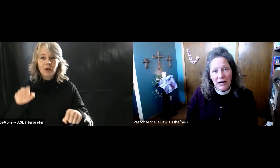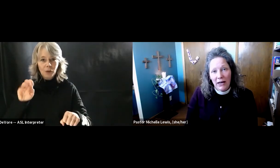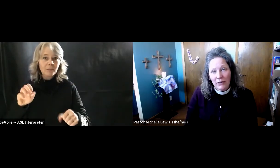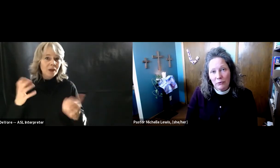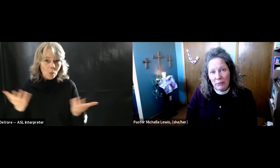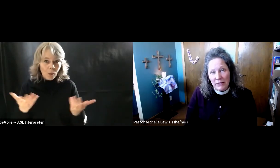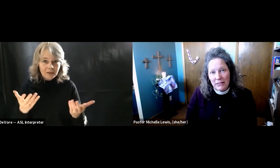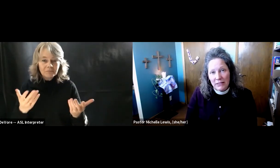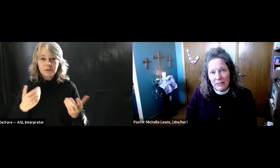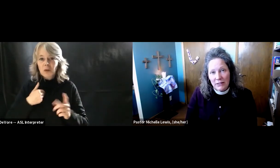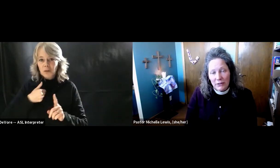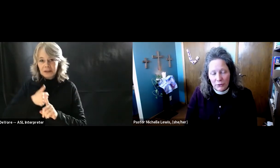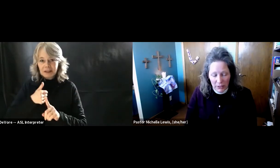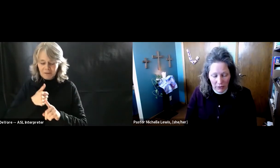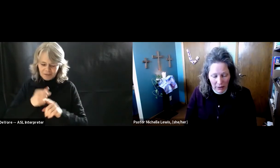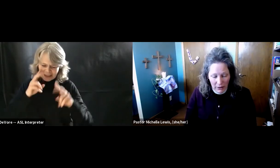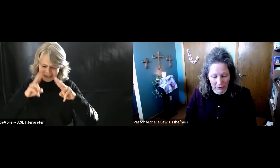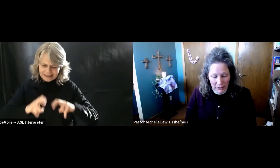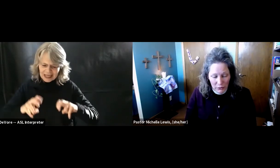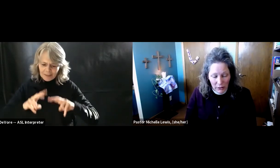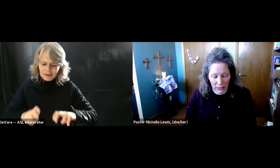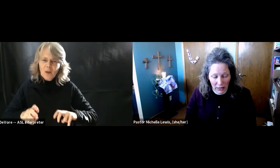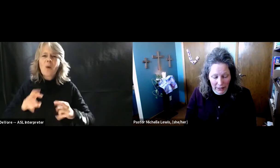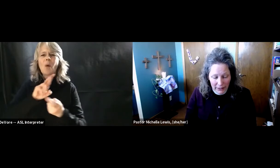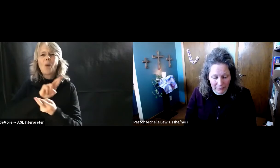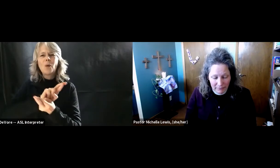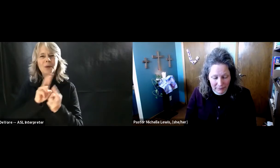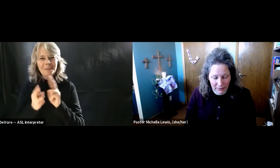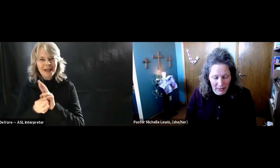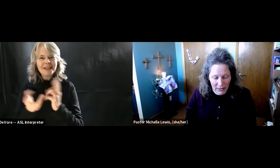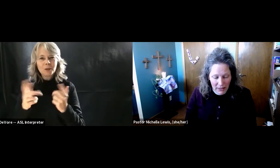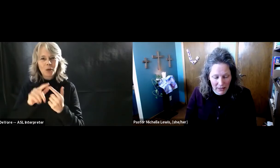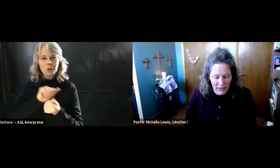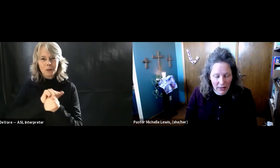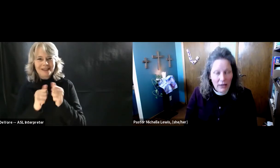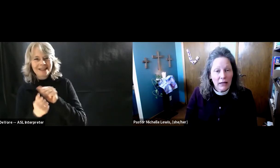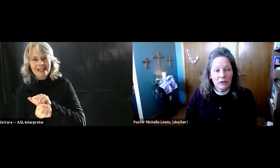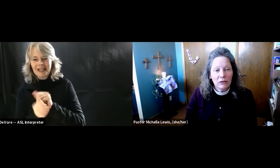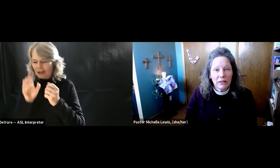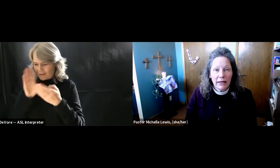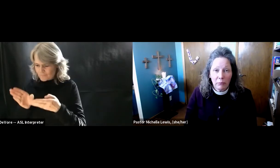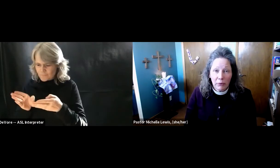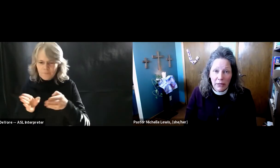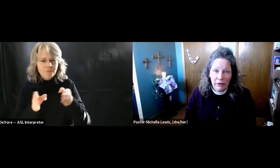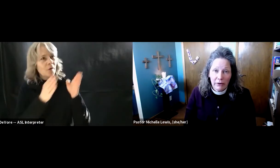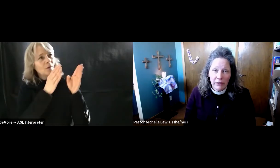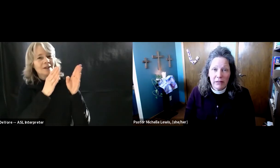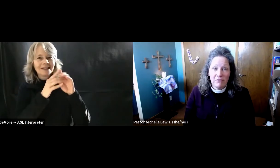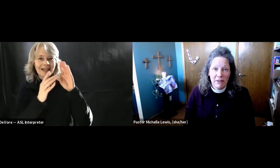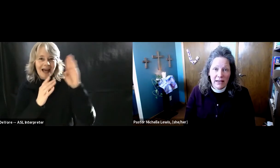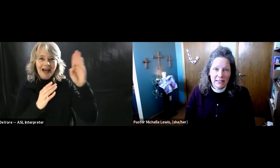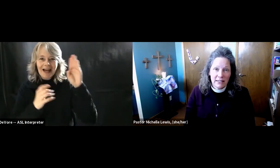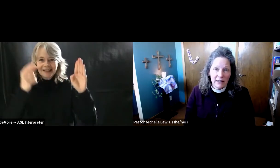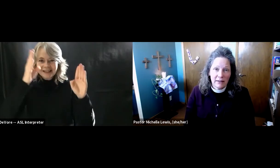self-examination and repentance, turning around toward God. It can look like prayer